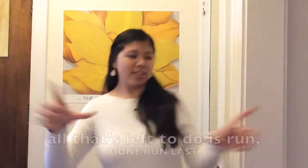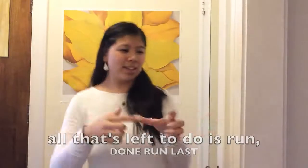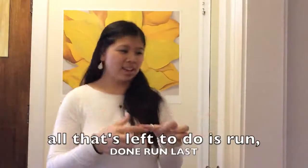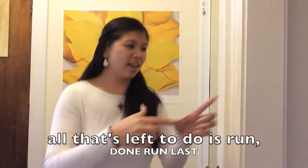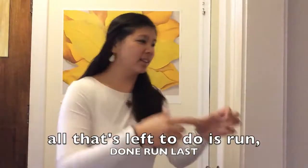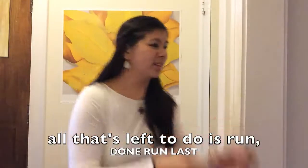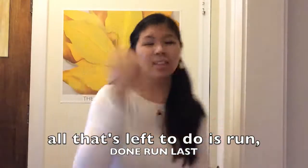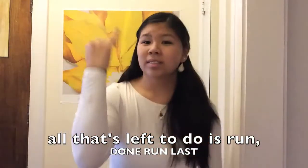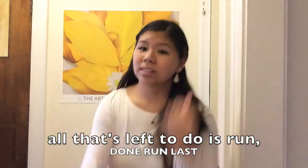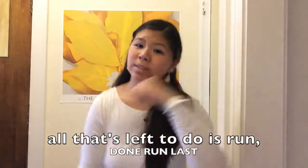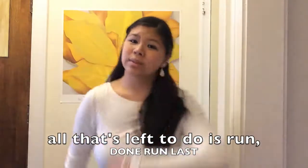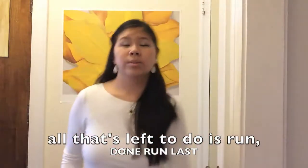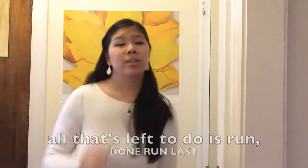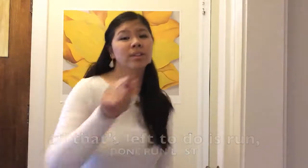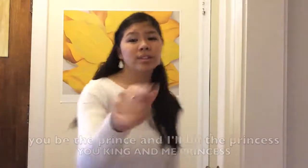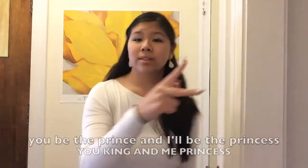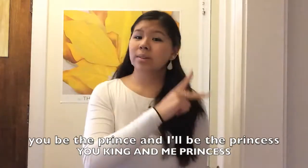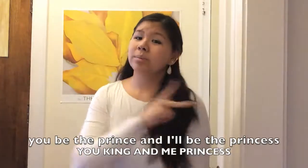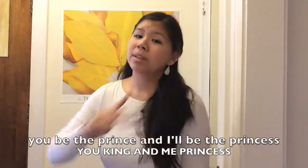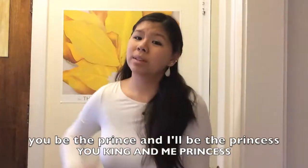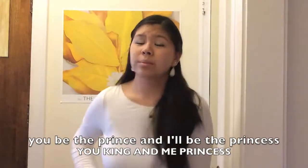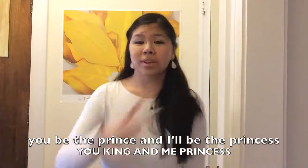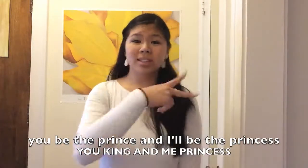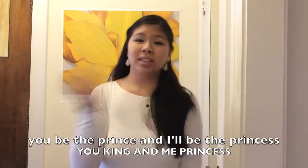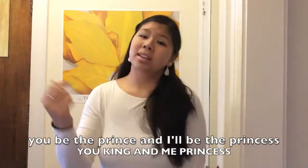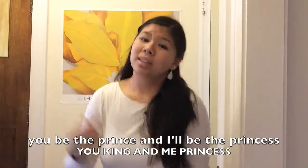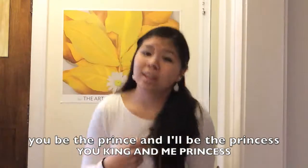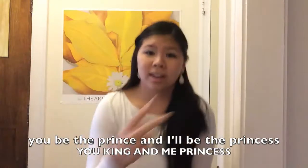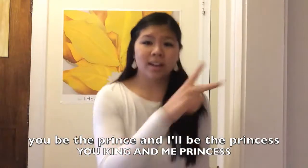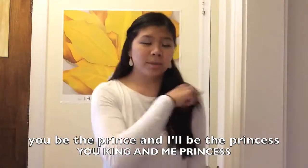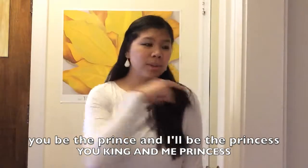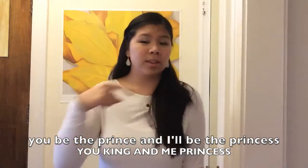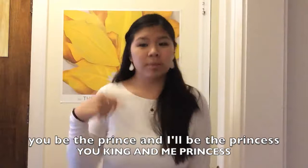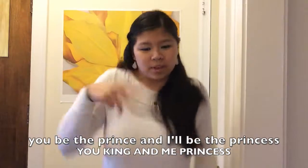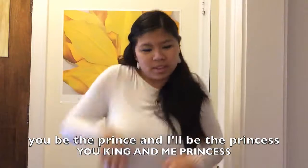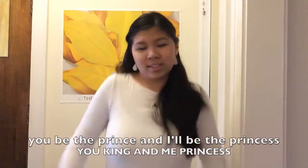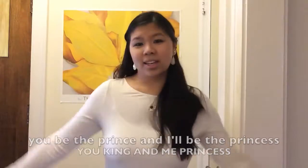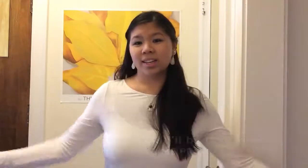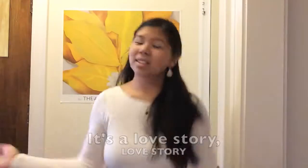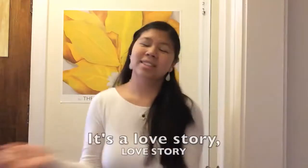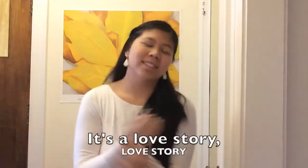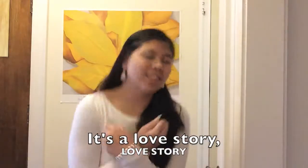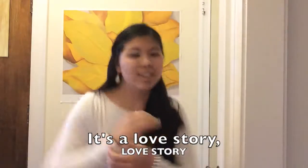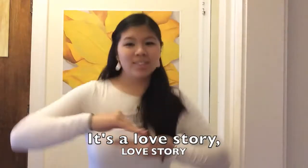all there's left to do is run You'll be the prince and I'll be the princess It's a love